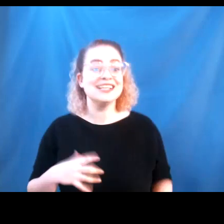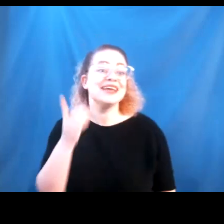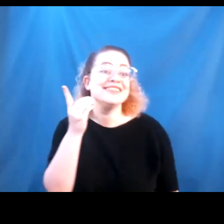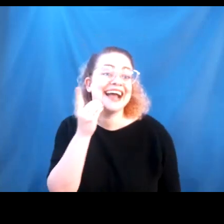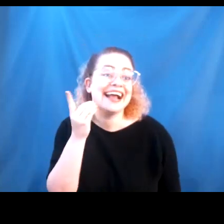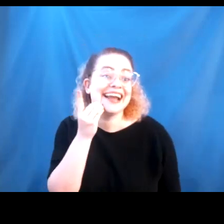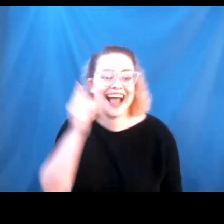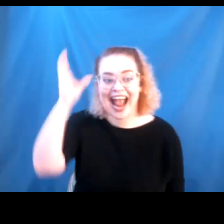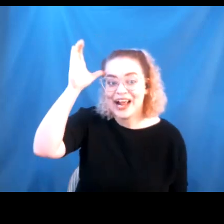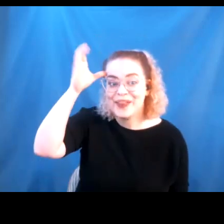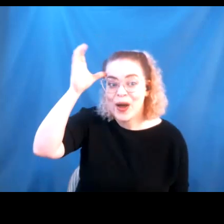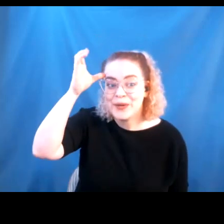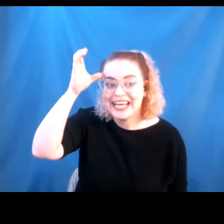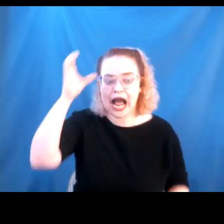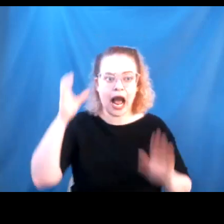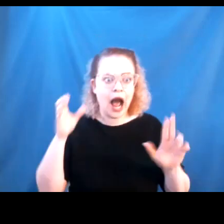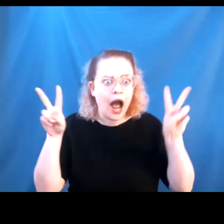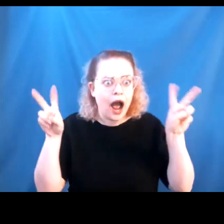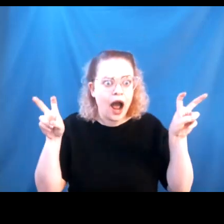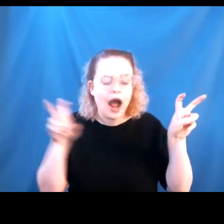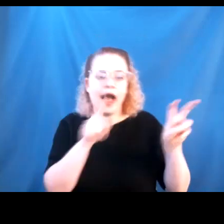of our book is Hide and Shh.